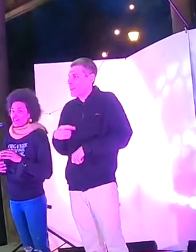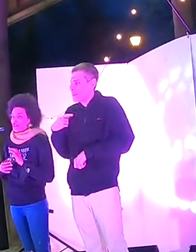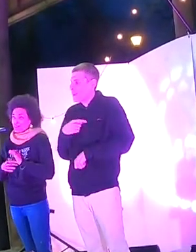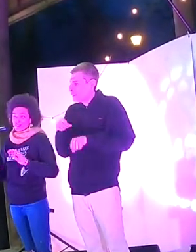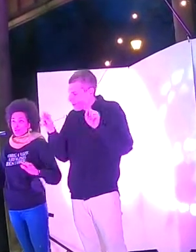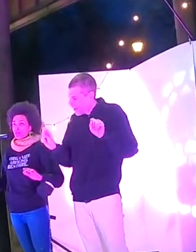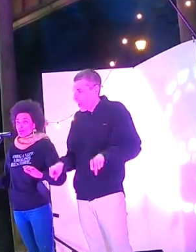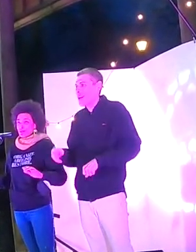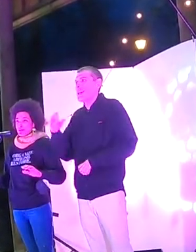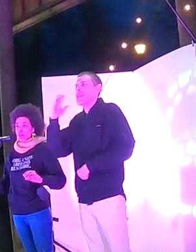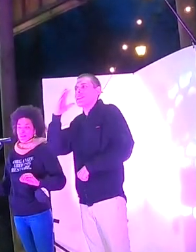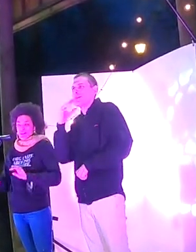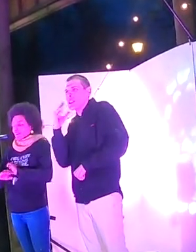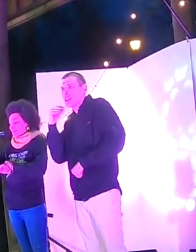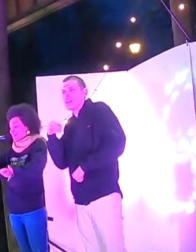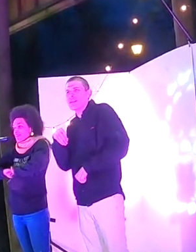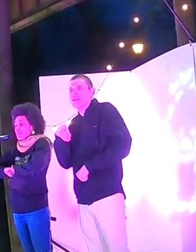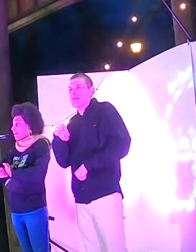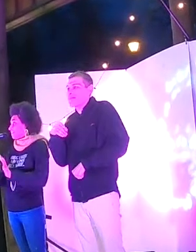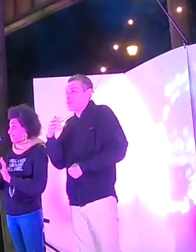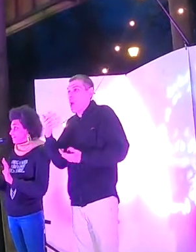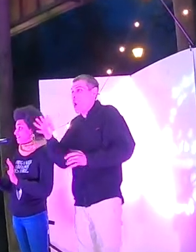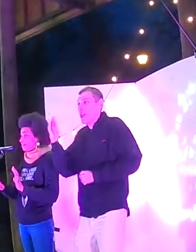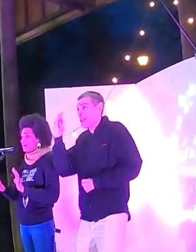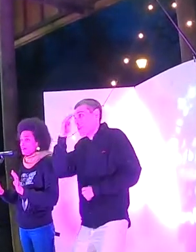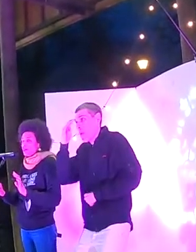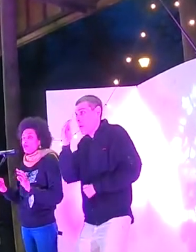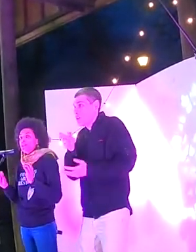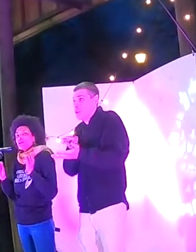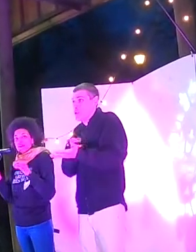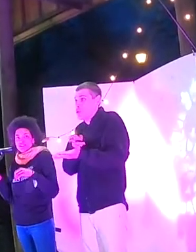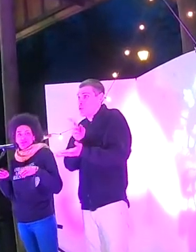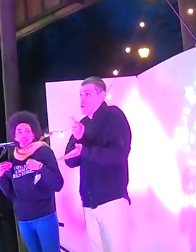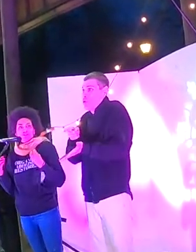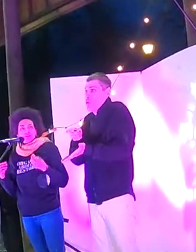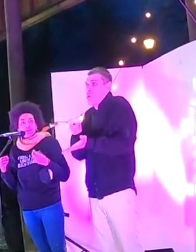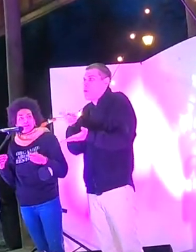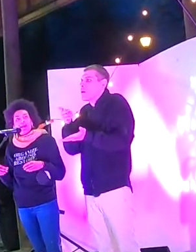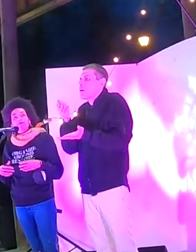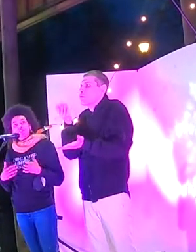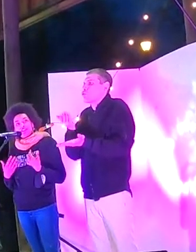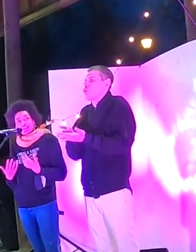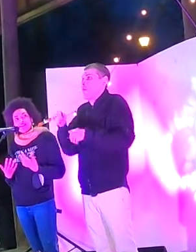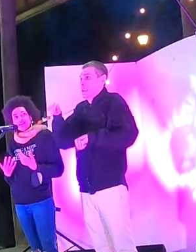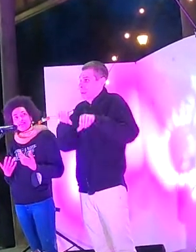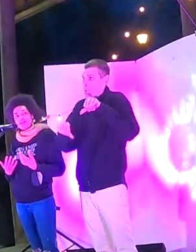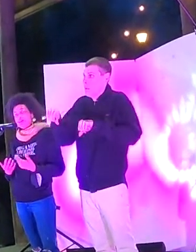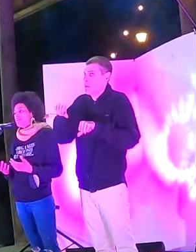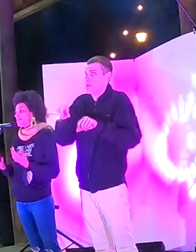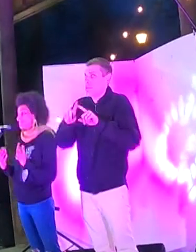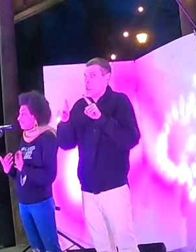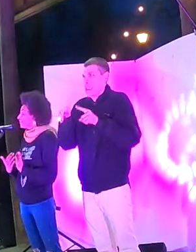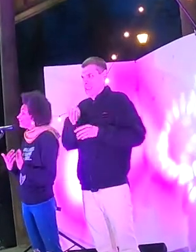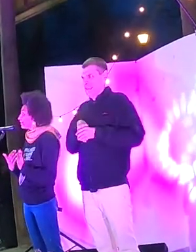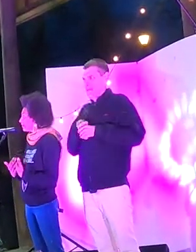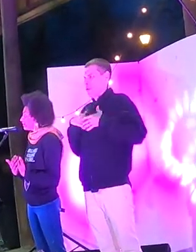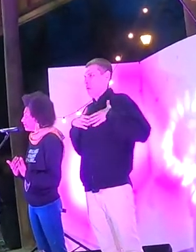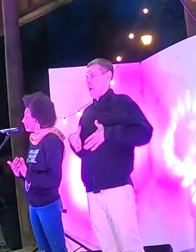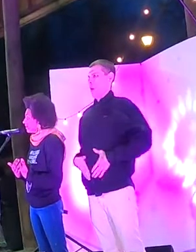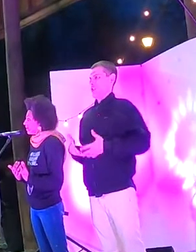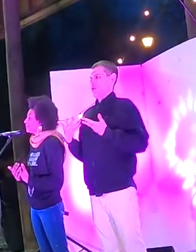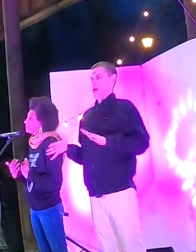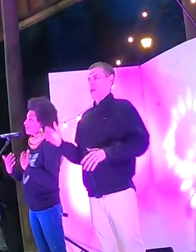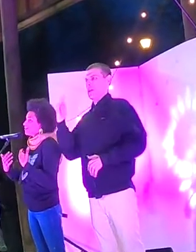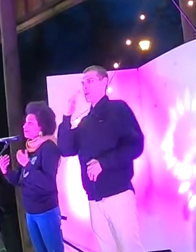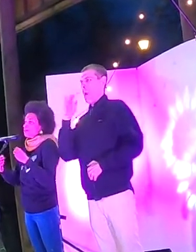We know that to be true on a scientific level. We know that to be true on an epigenetic level, on a cellular